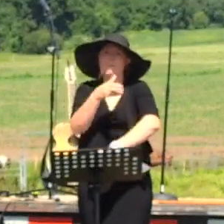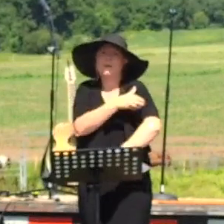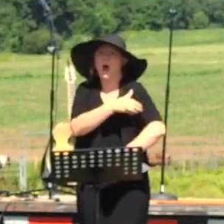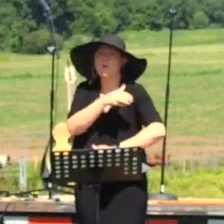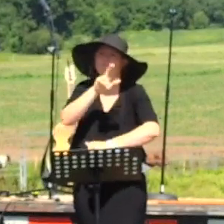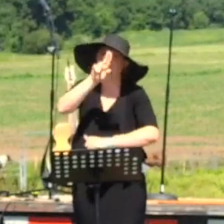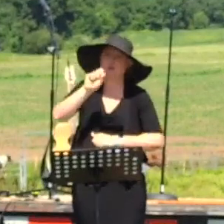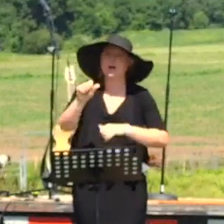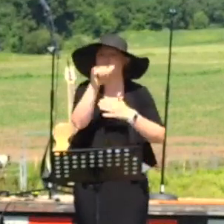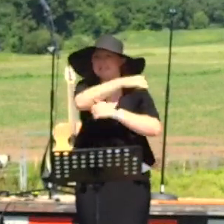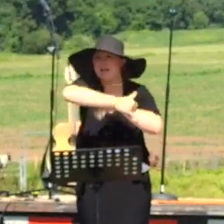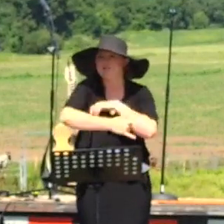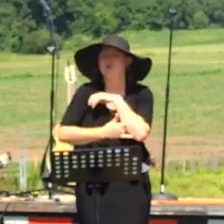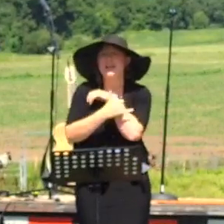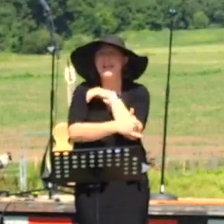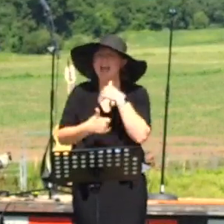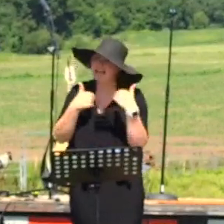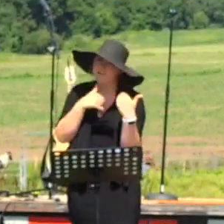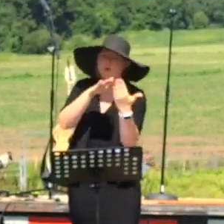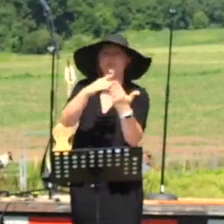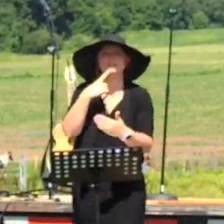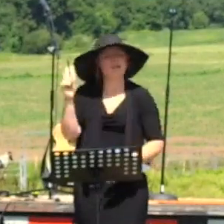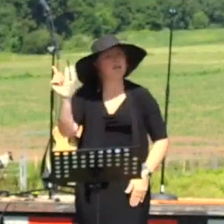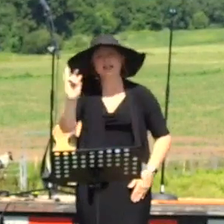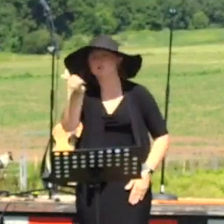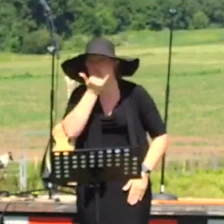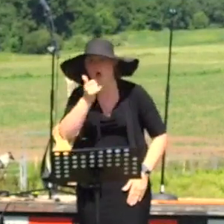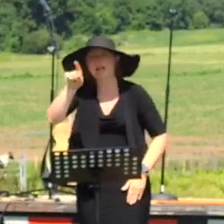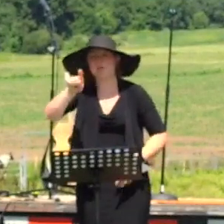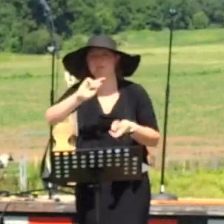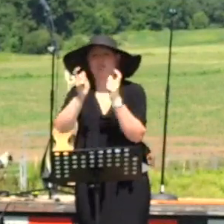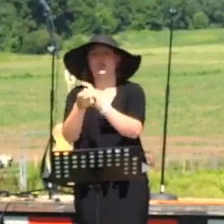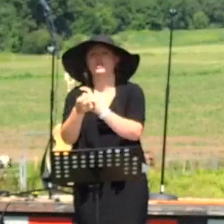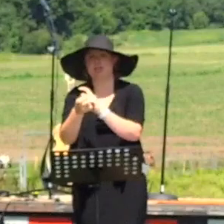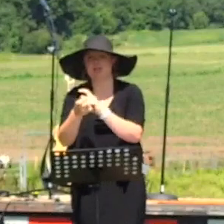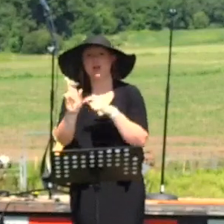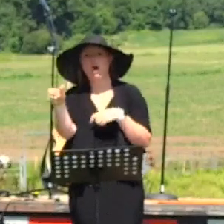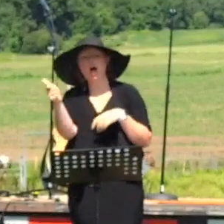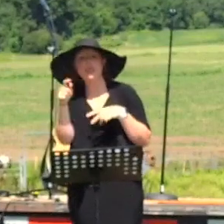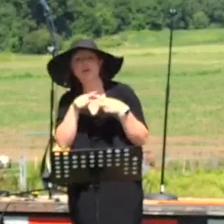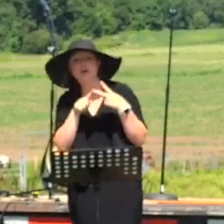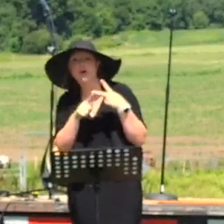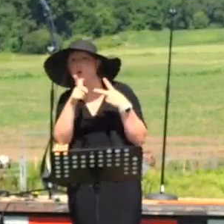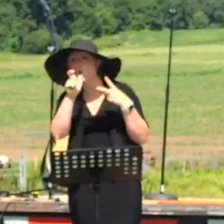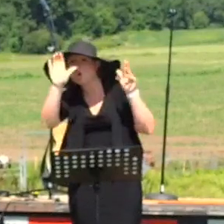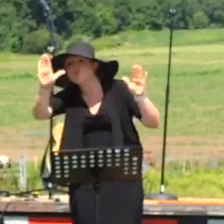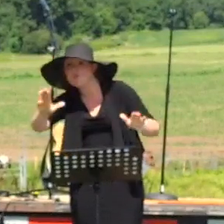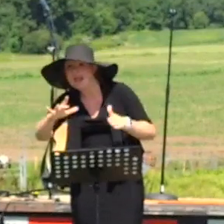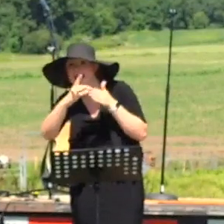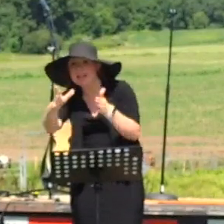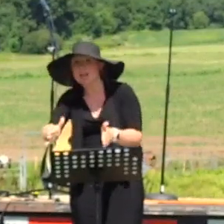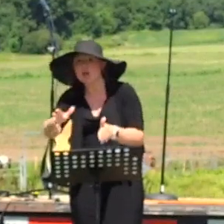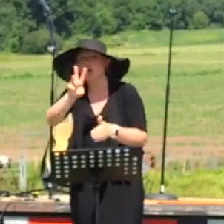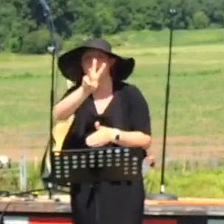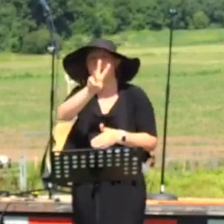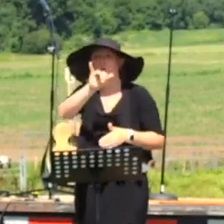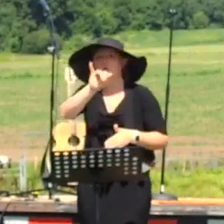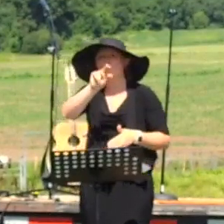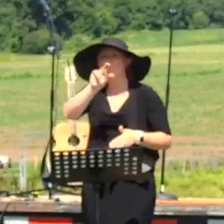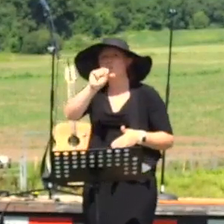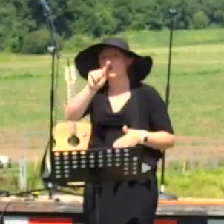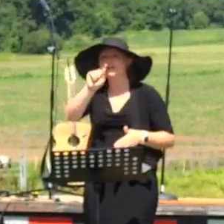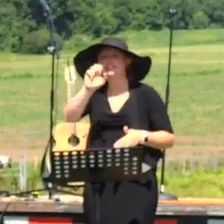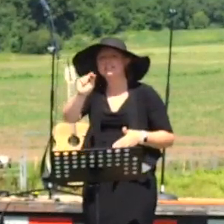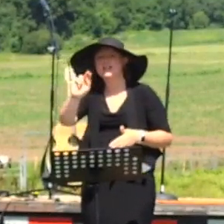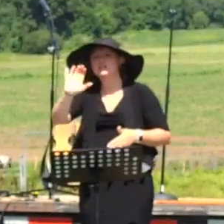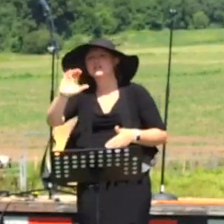right. This needs to change. Okay? Another great eight leader was Winston Churchill. And I don't know